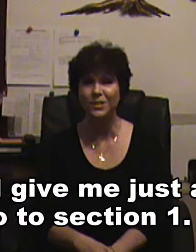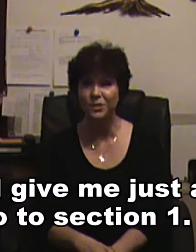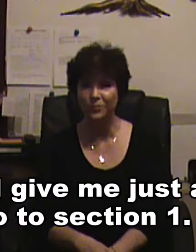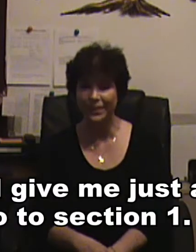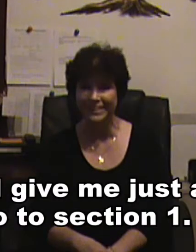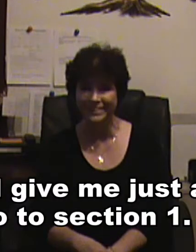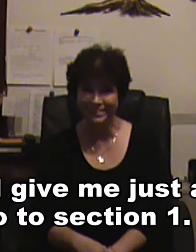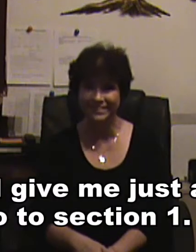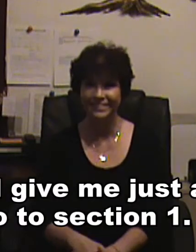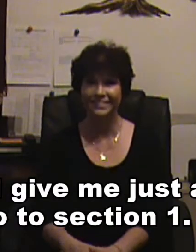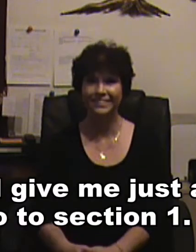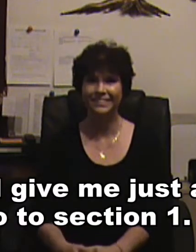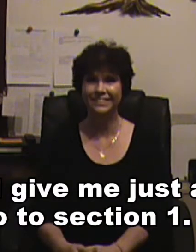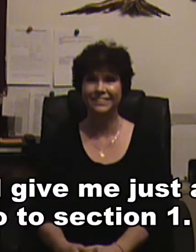section 1.